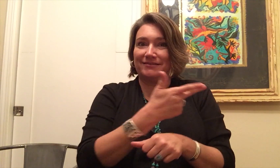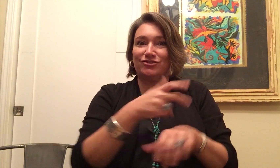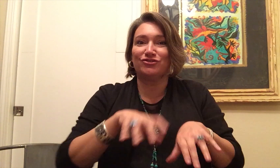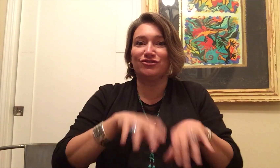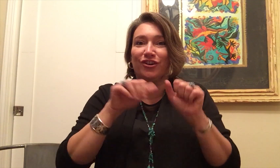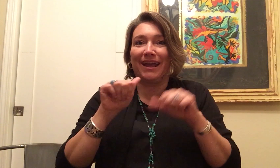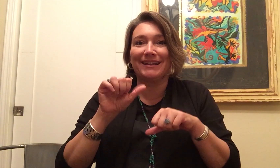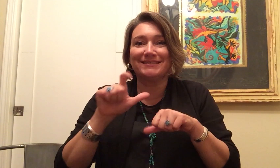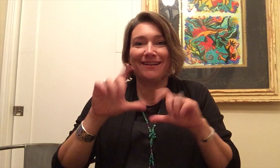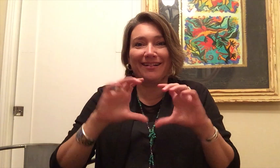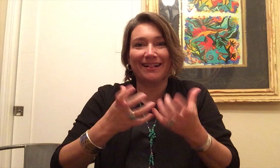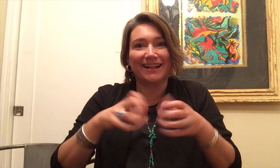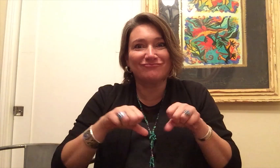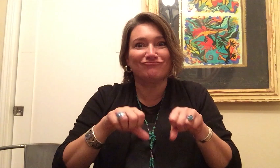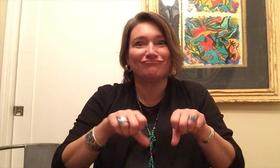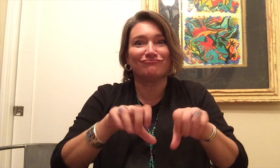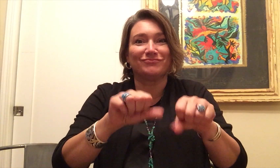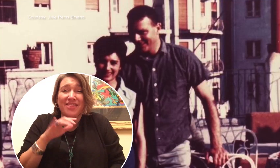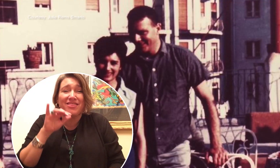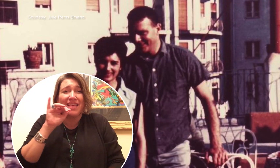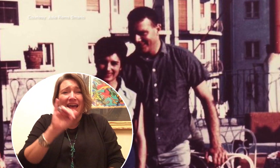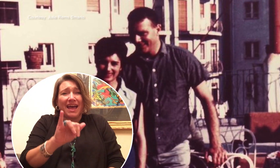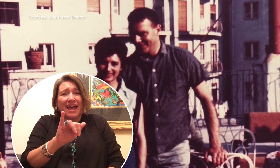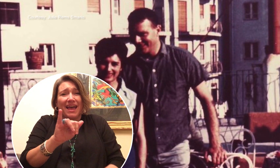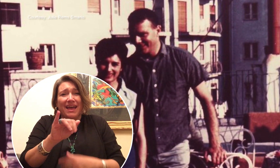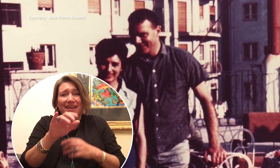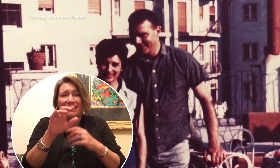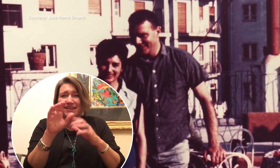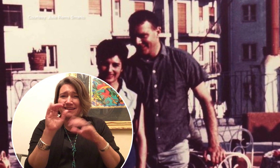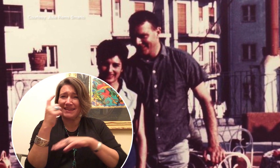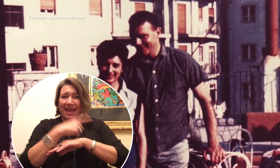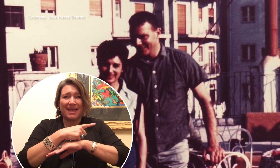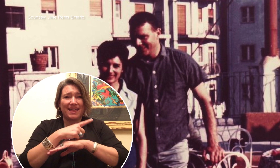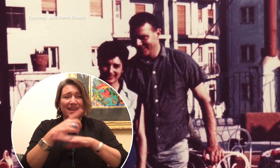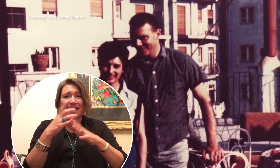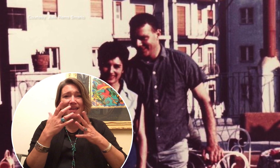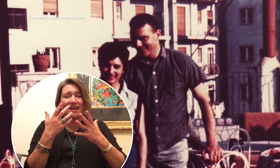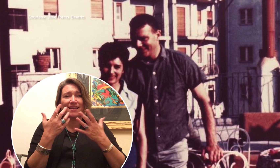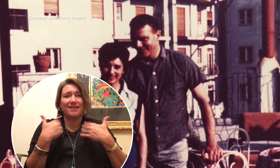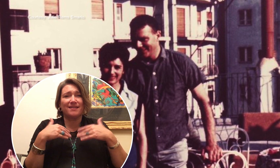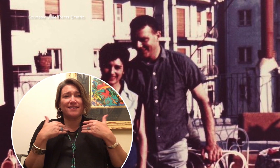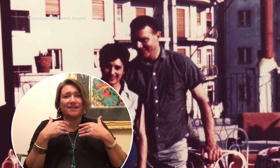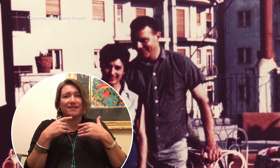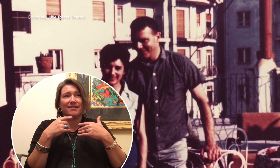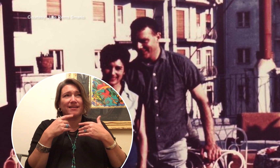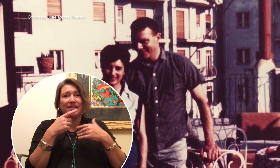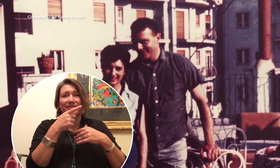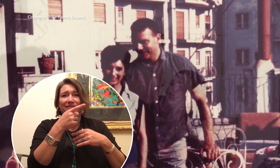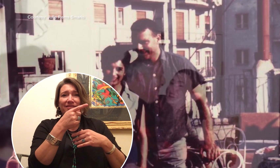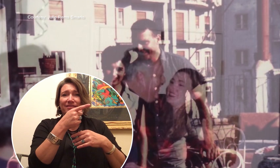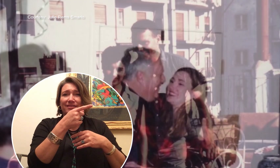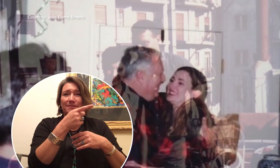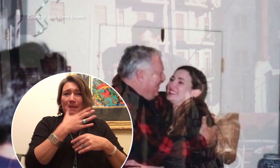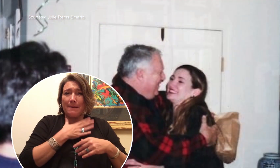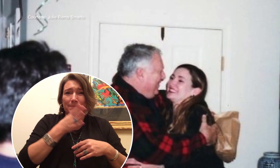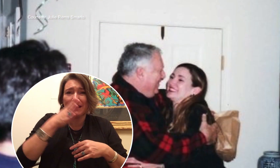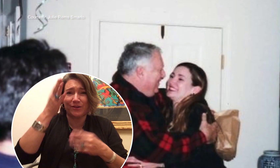classes behind my back. And on that day, that was when my mom and dad, they let